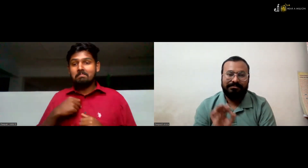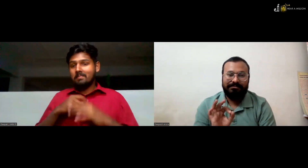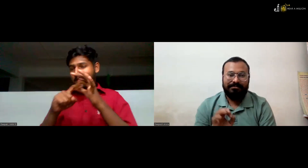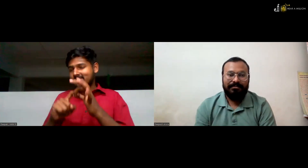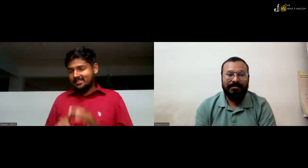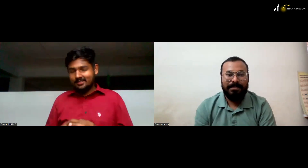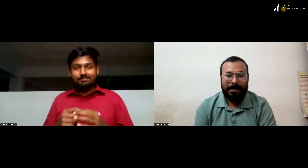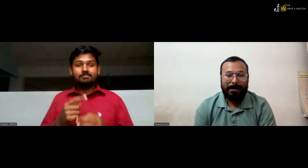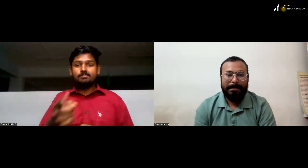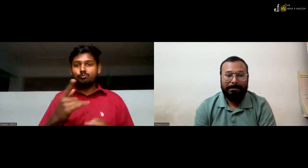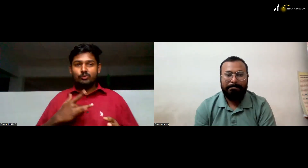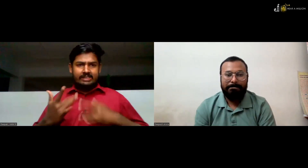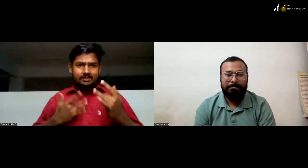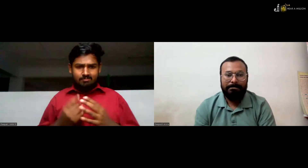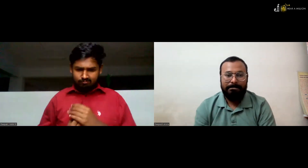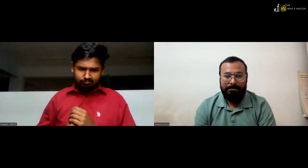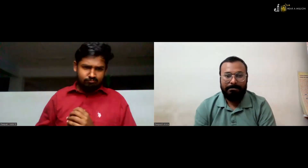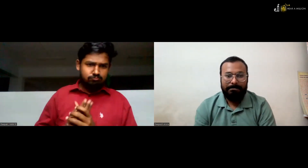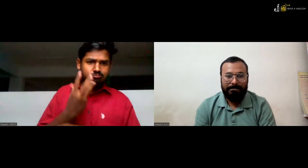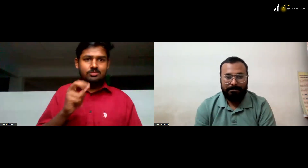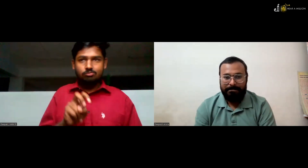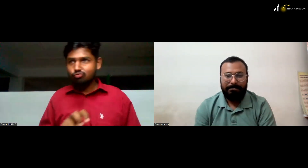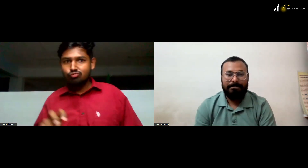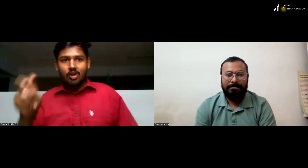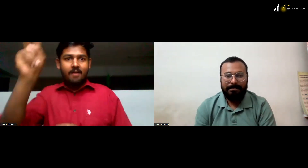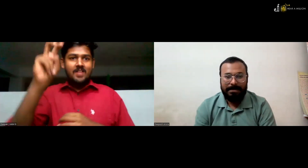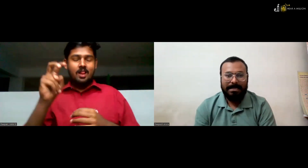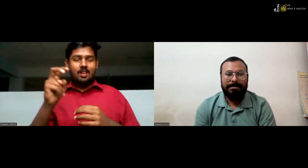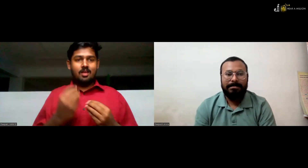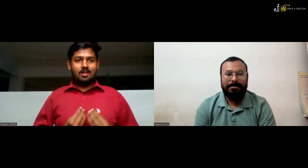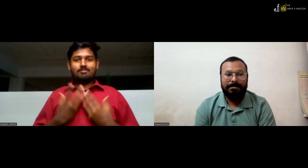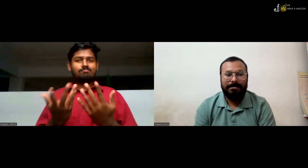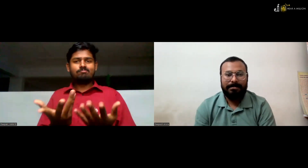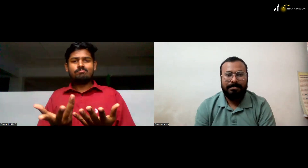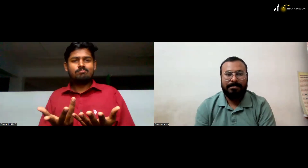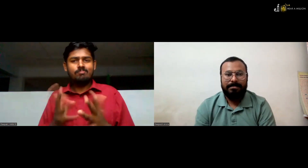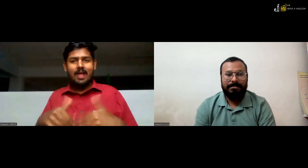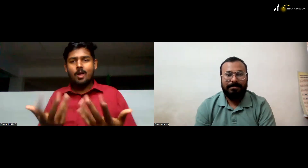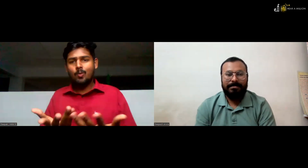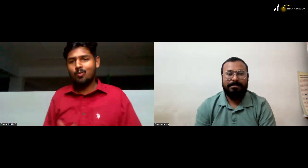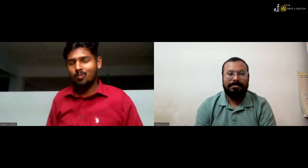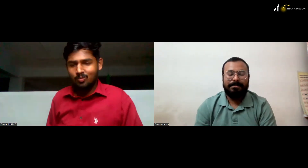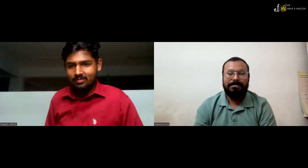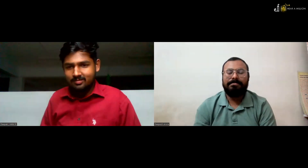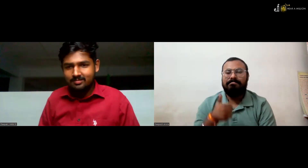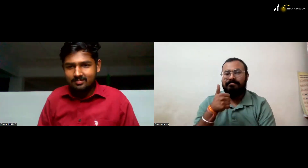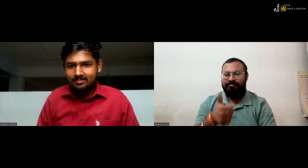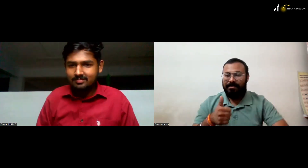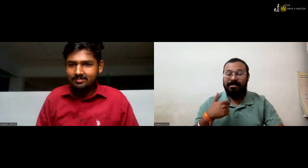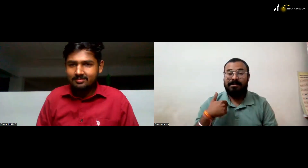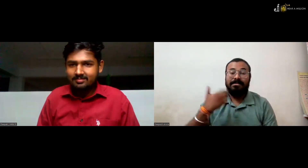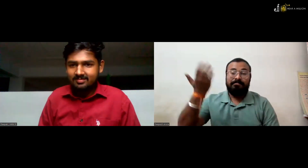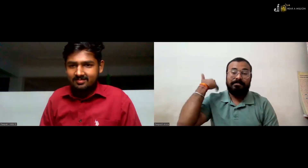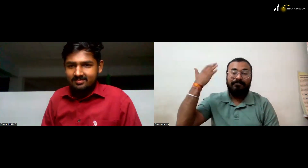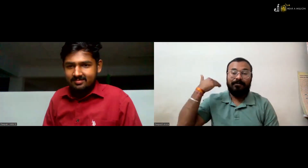Could you please share? We have seen those experience of those two people. So what was your